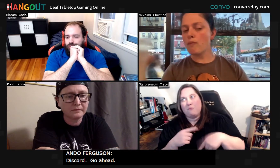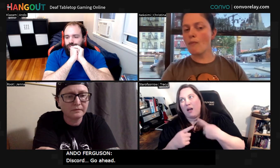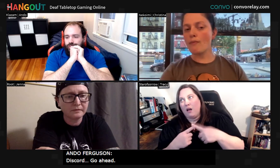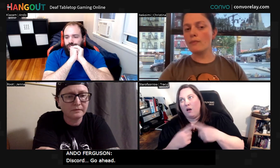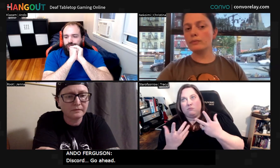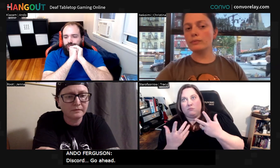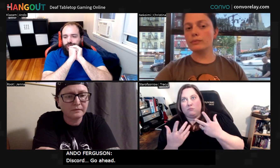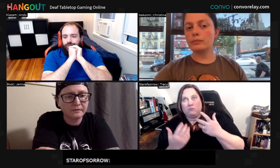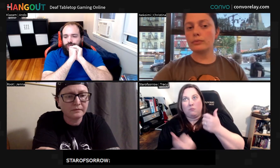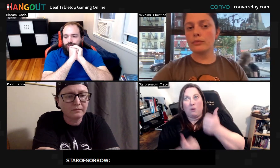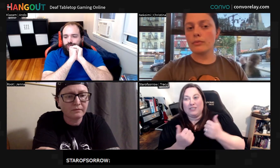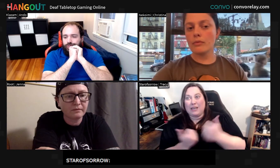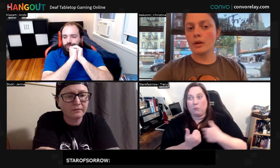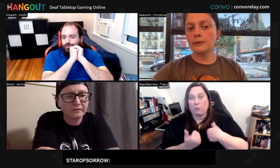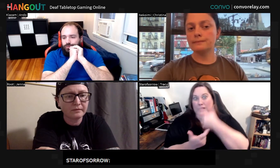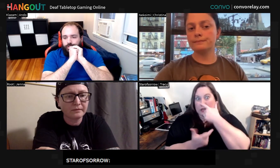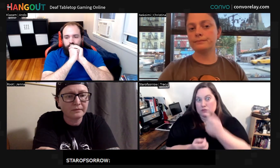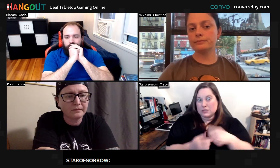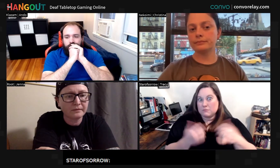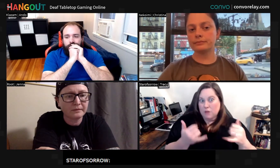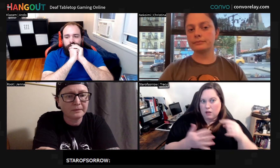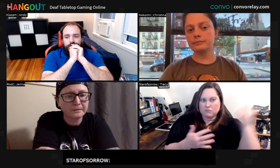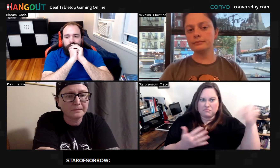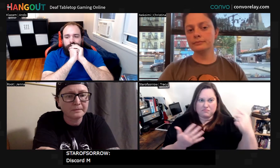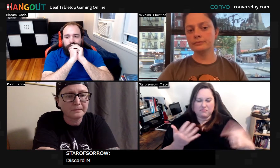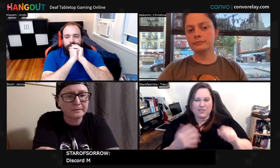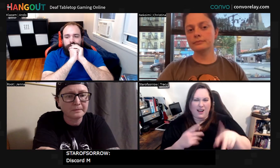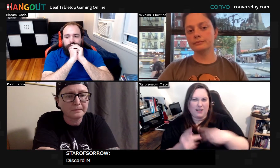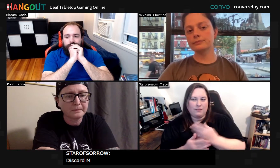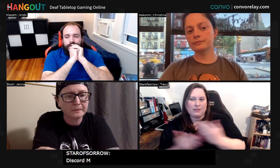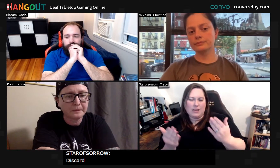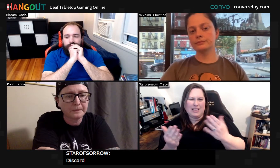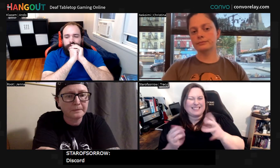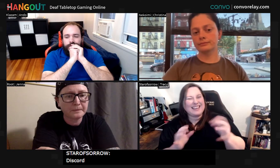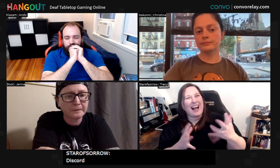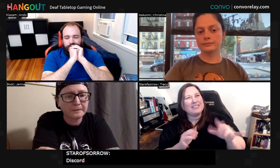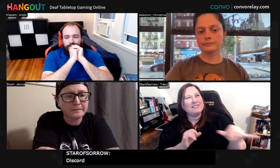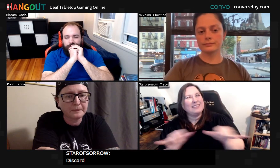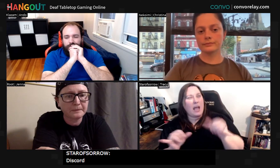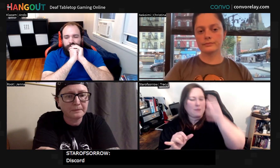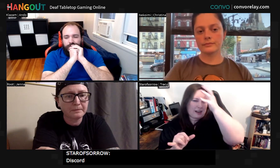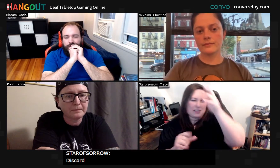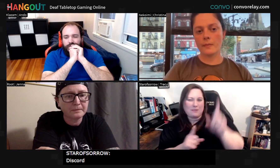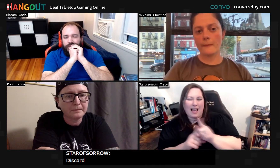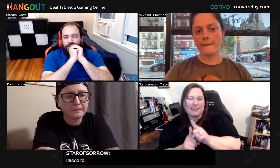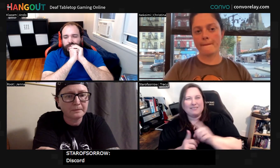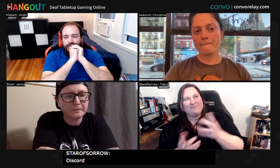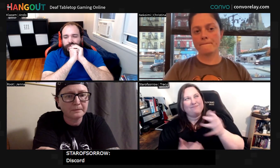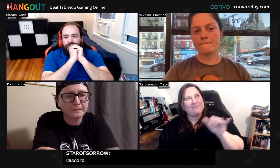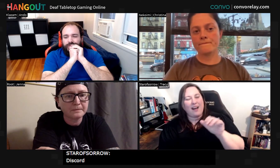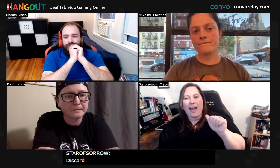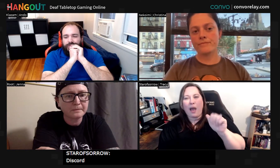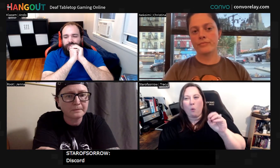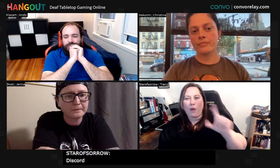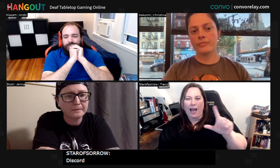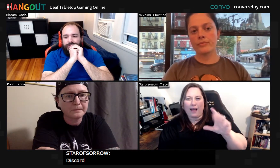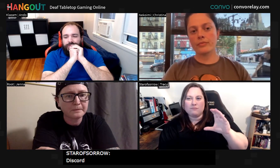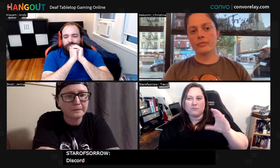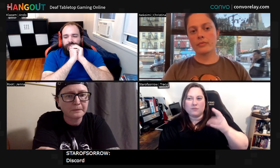games and talk about which games we're interested in playing, those types of things. It's kind of the same concept